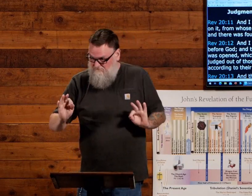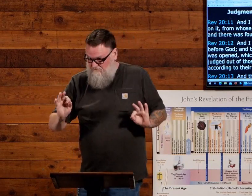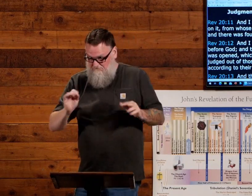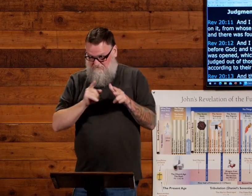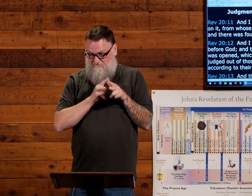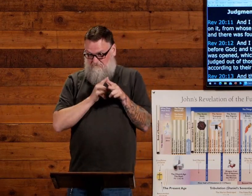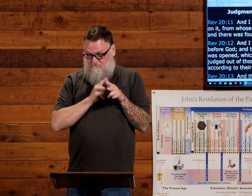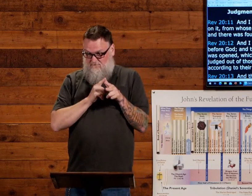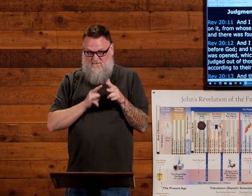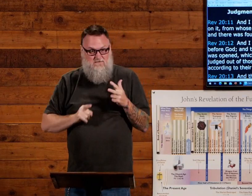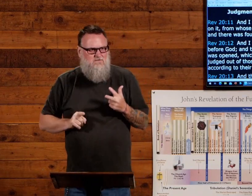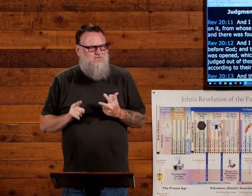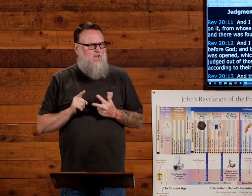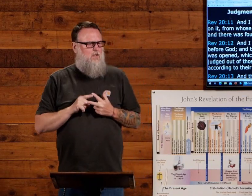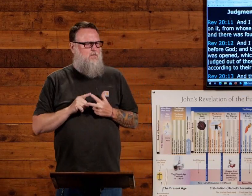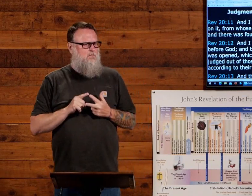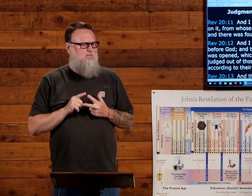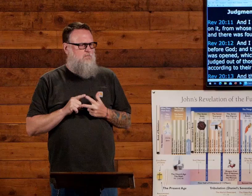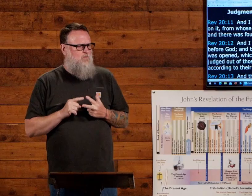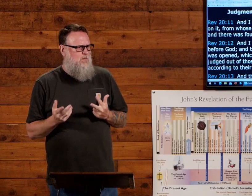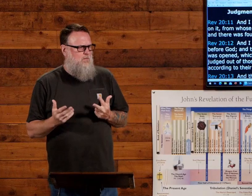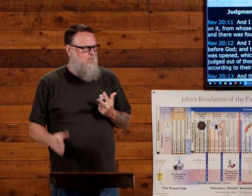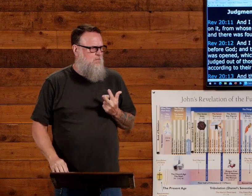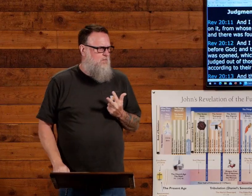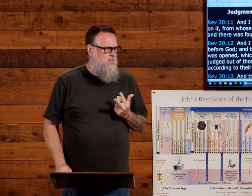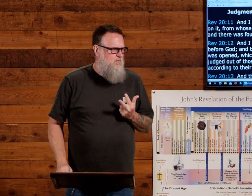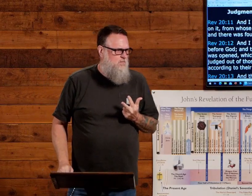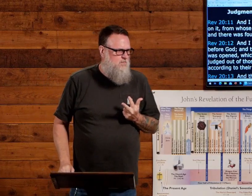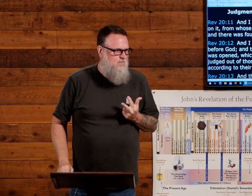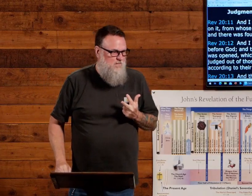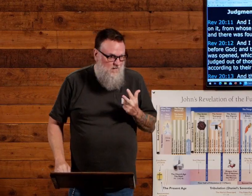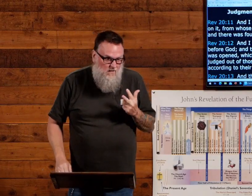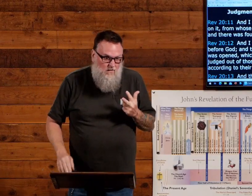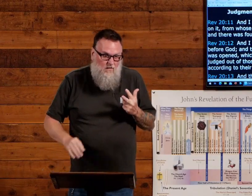That blue sky we see. The second heaven